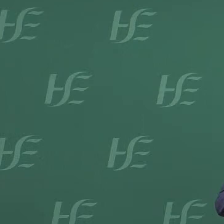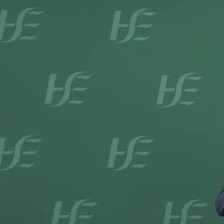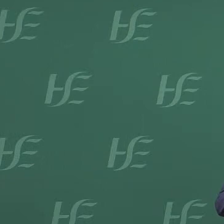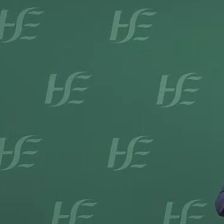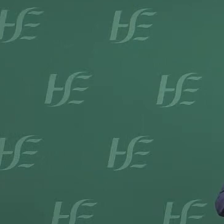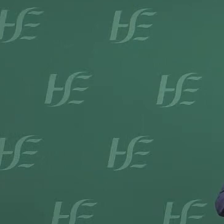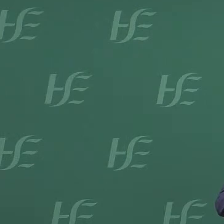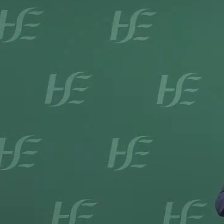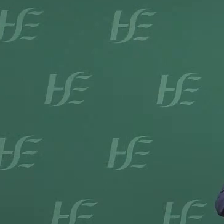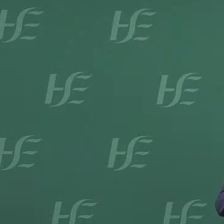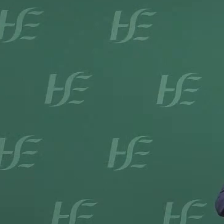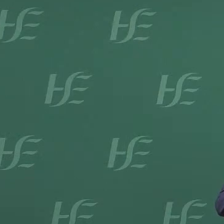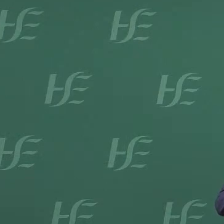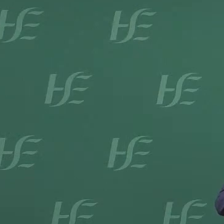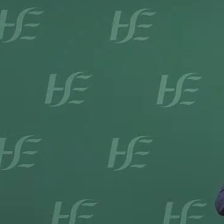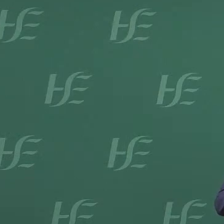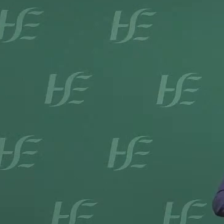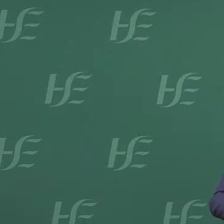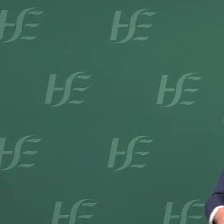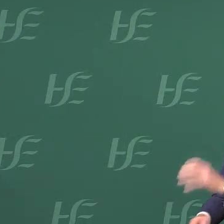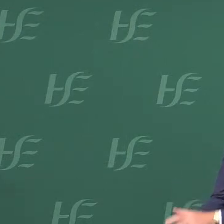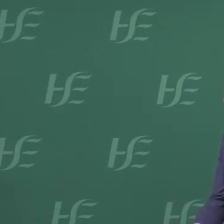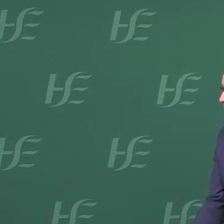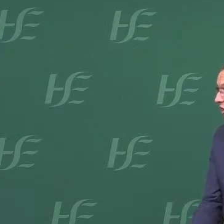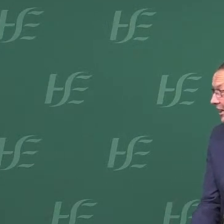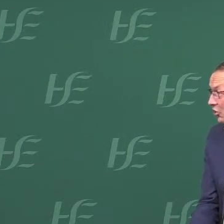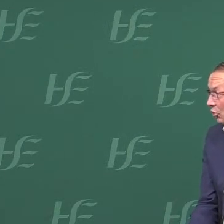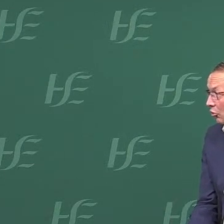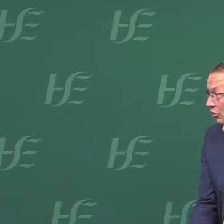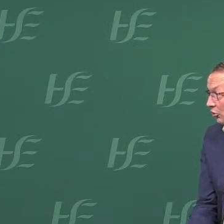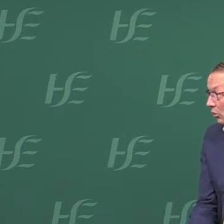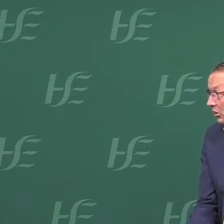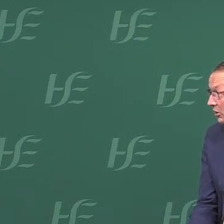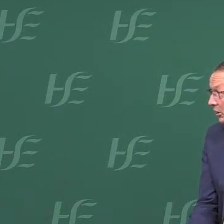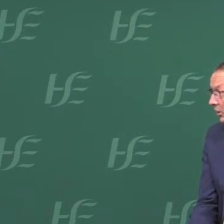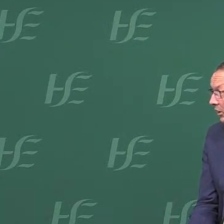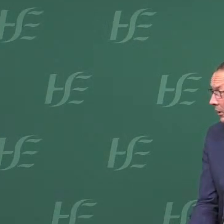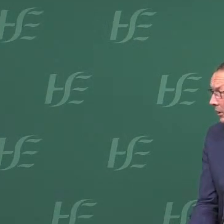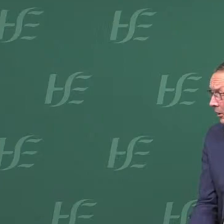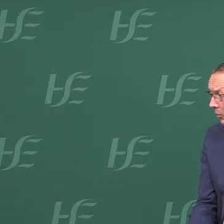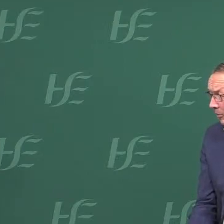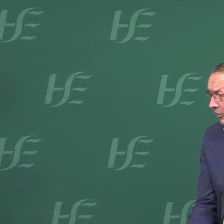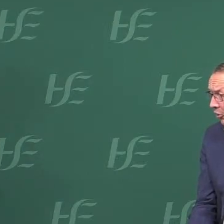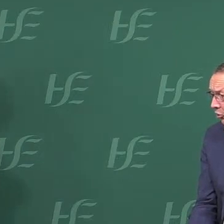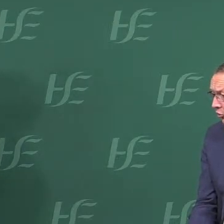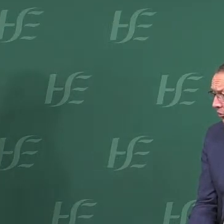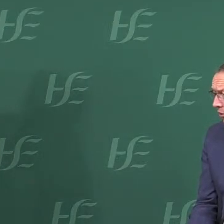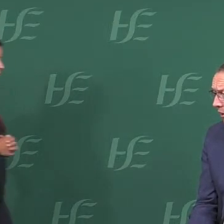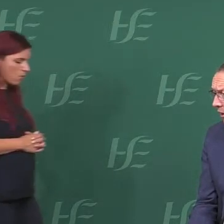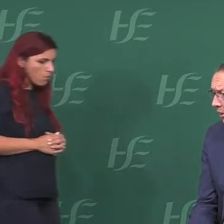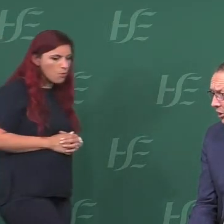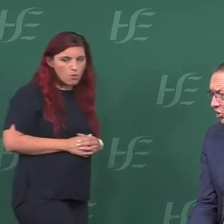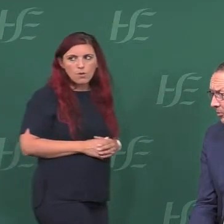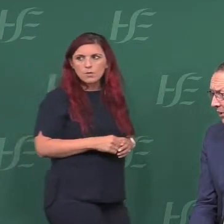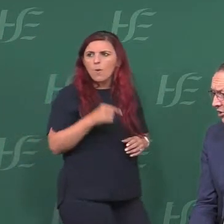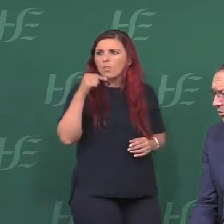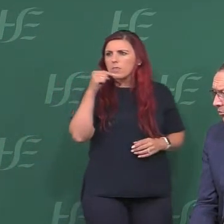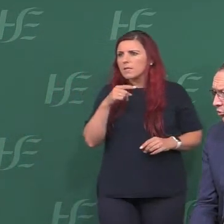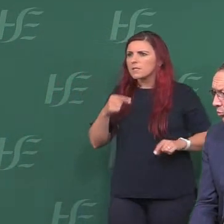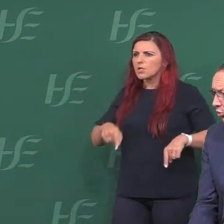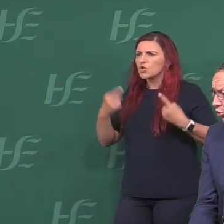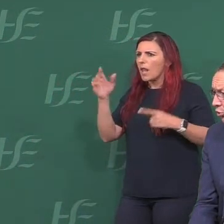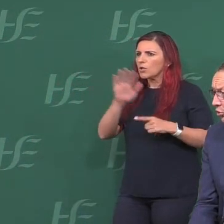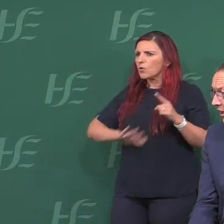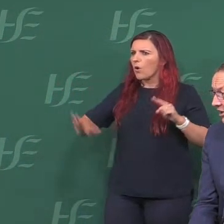vaccinate children to reach that threshold. Would that be right? Well, this is a challenge across the world in that what we thought initially, based